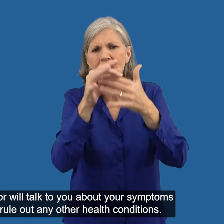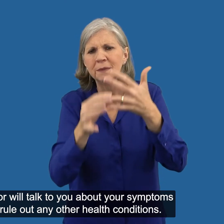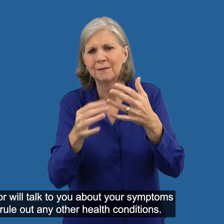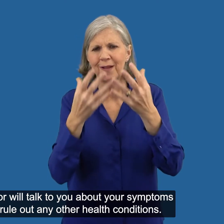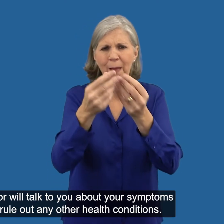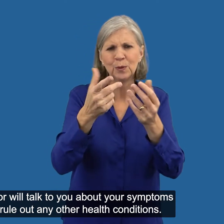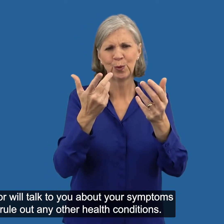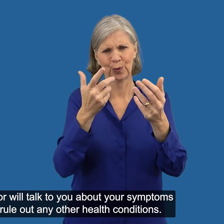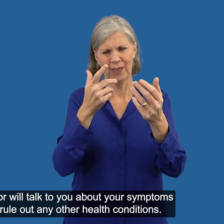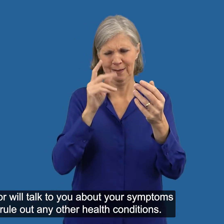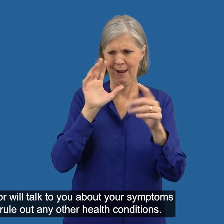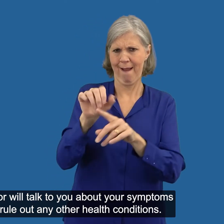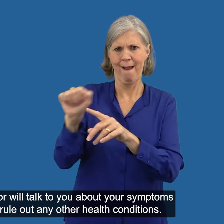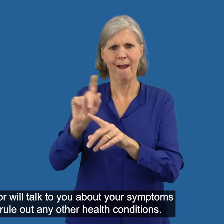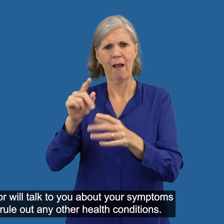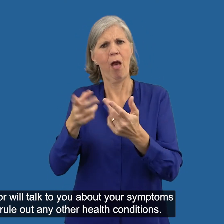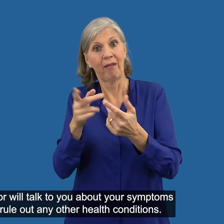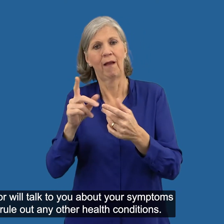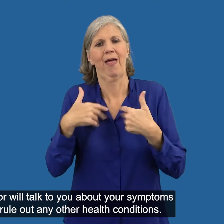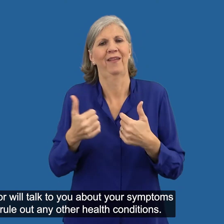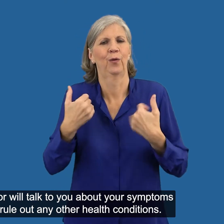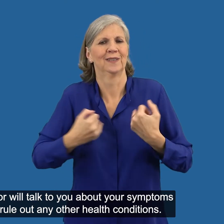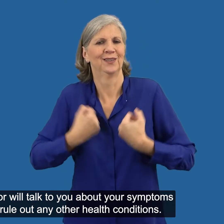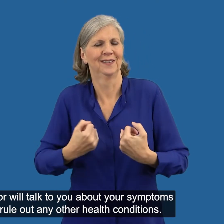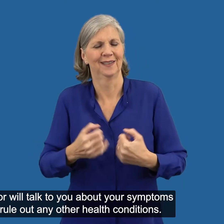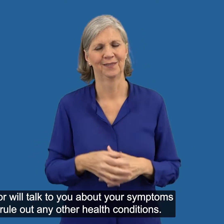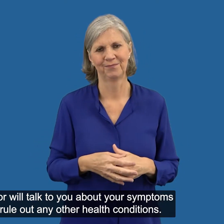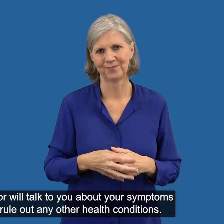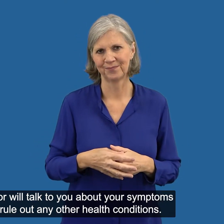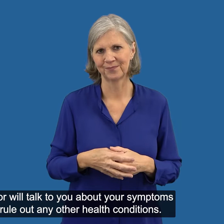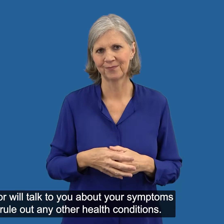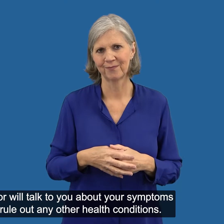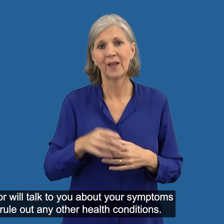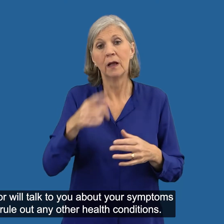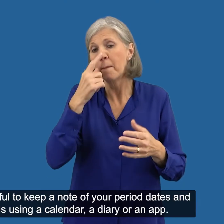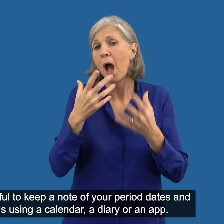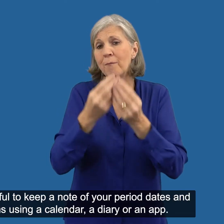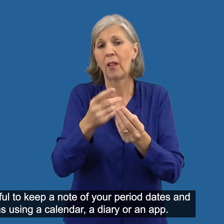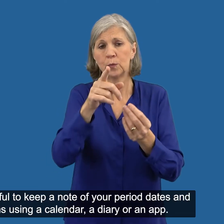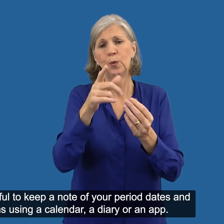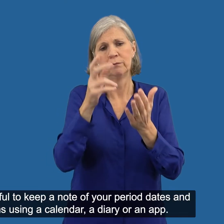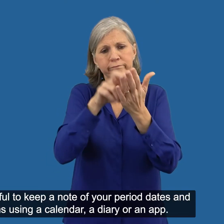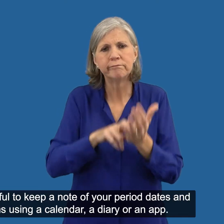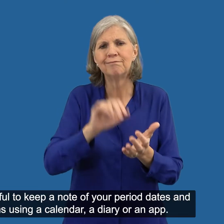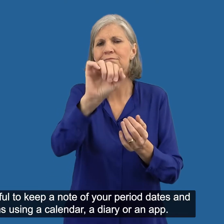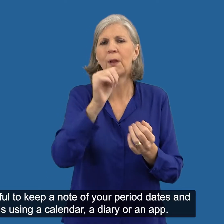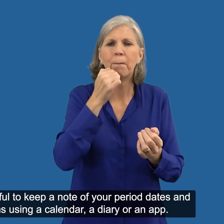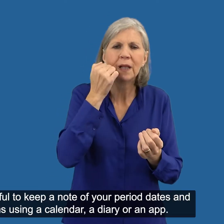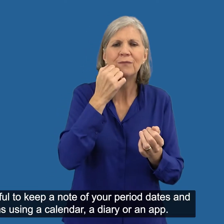Your doctor will talk to you about your symptoms to help rule out any other health conditions. It can be helpful to keep a note